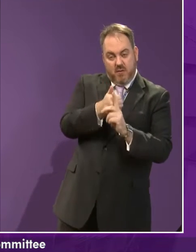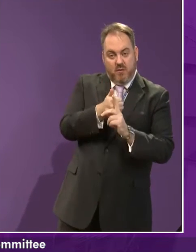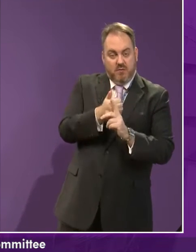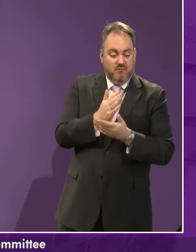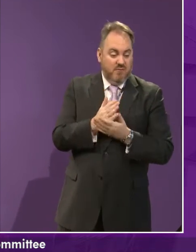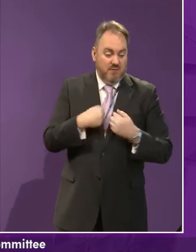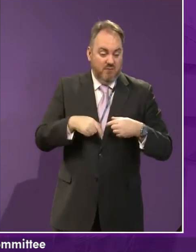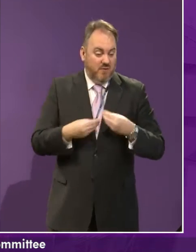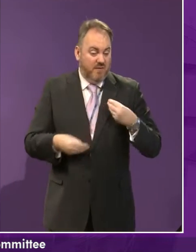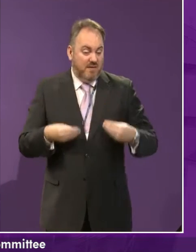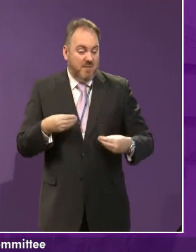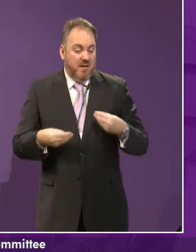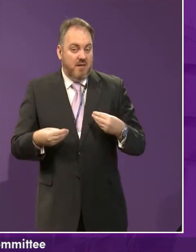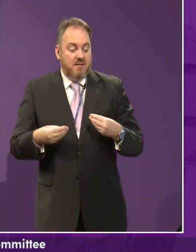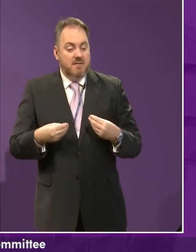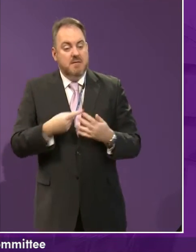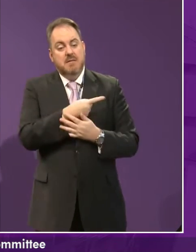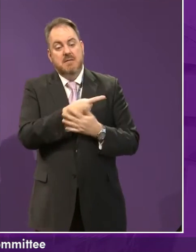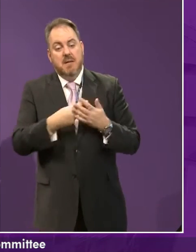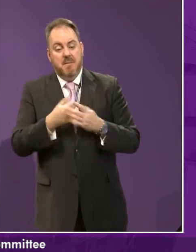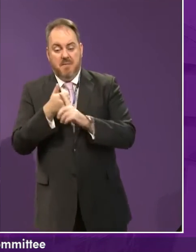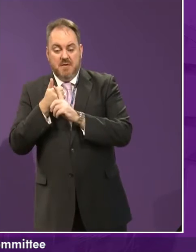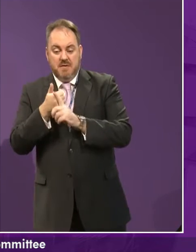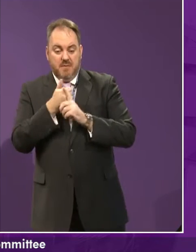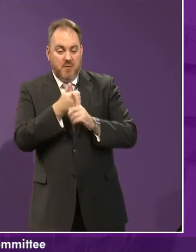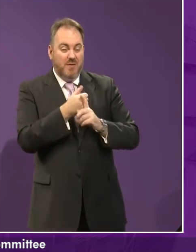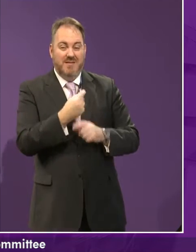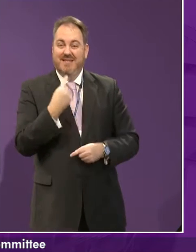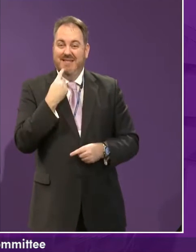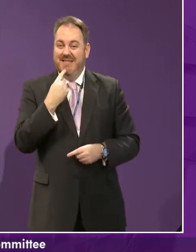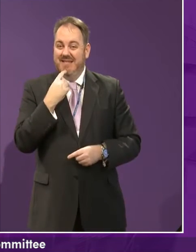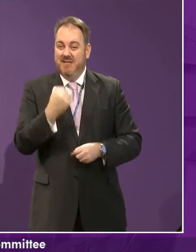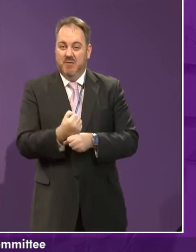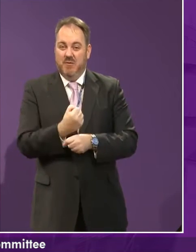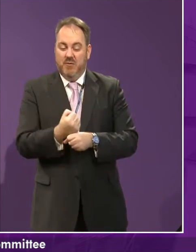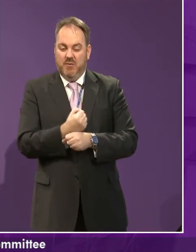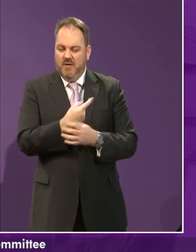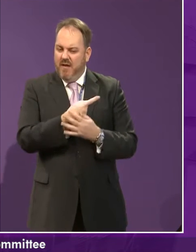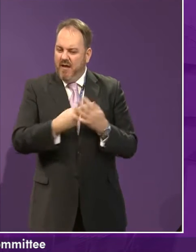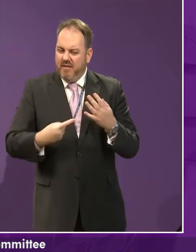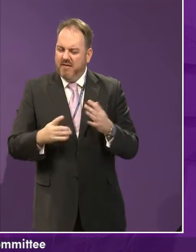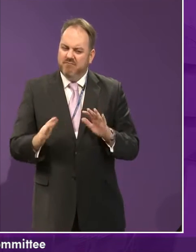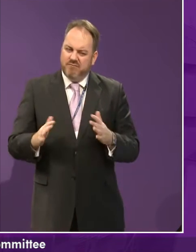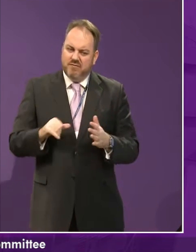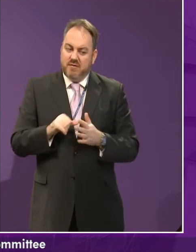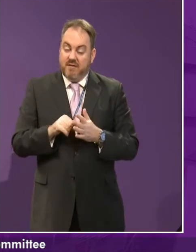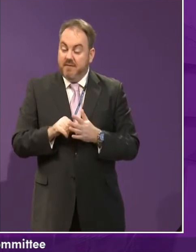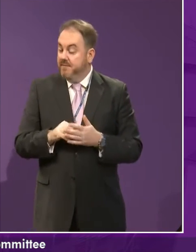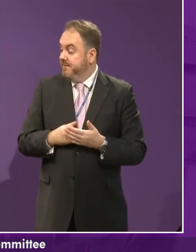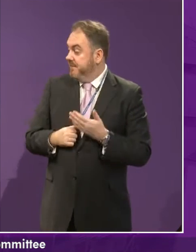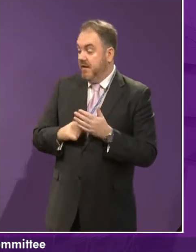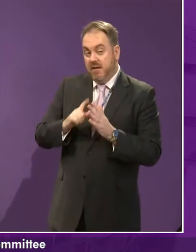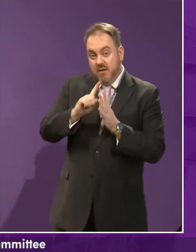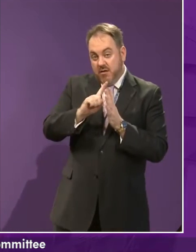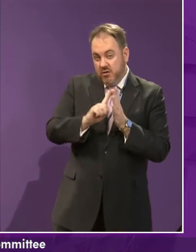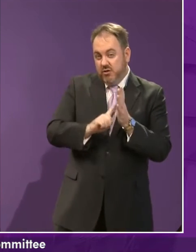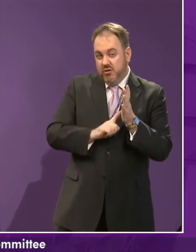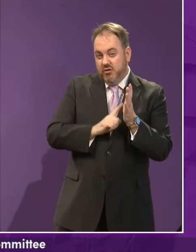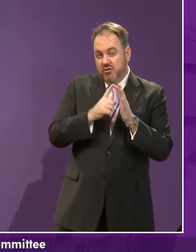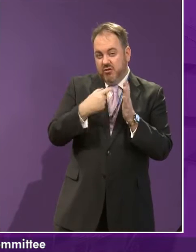certain supports are easier to recommend and be put in place than others. I suppose just my final question is in regard